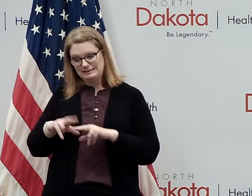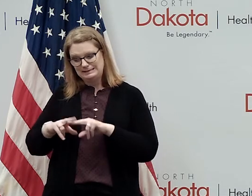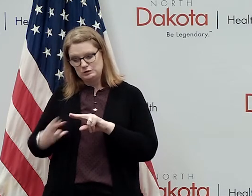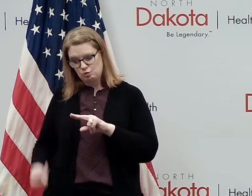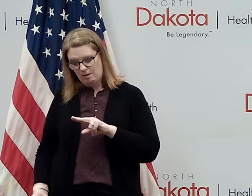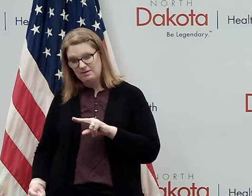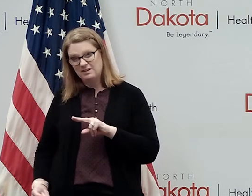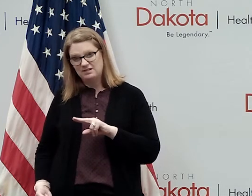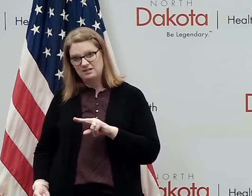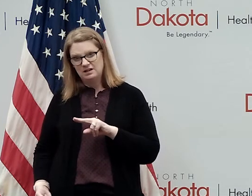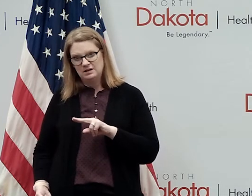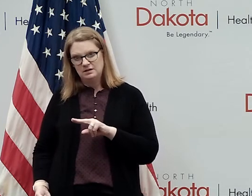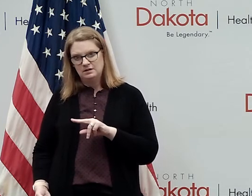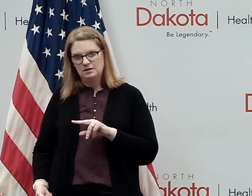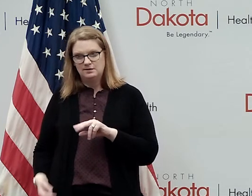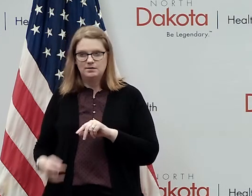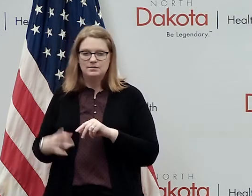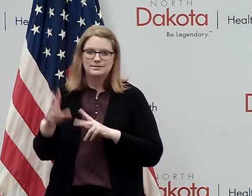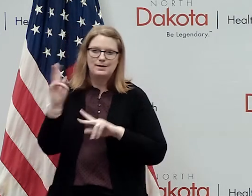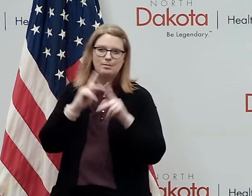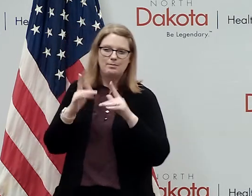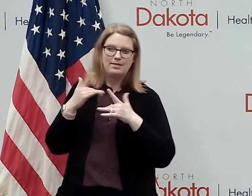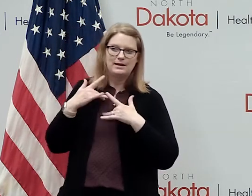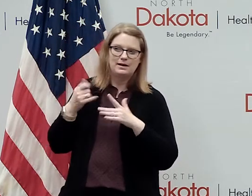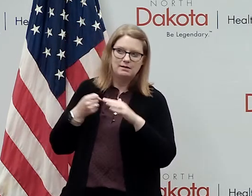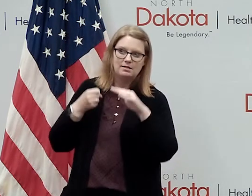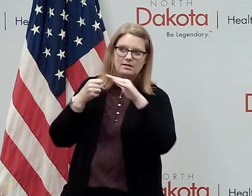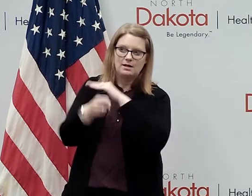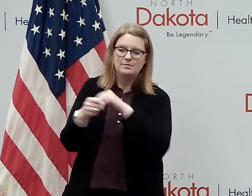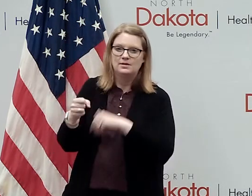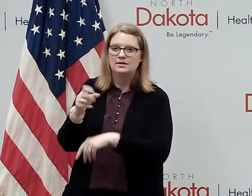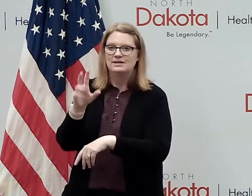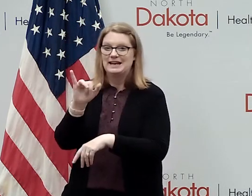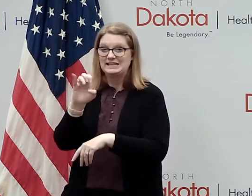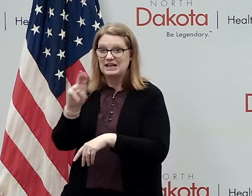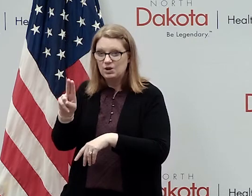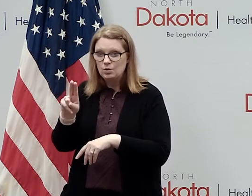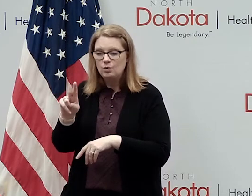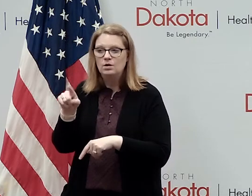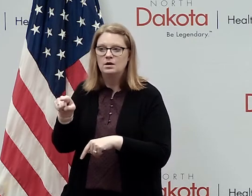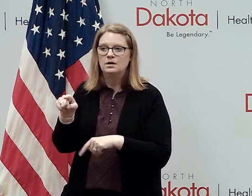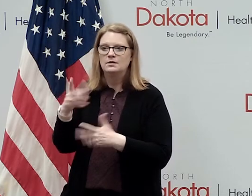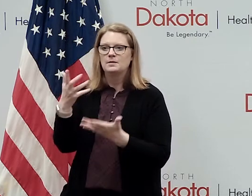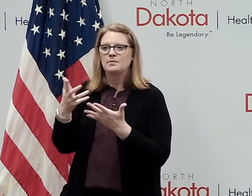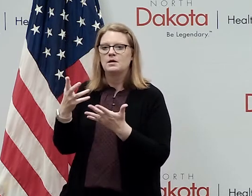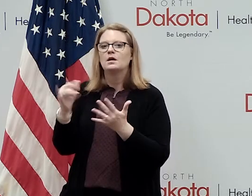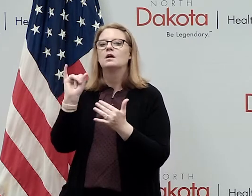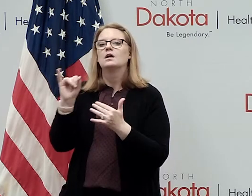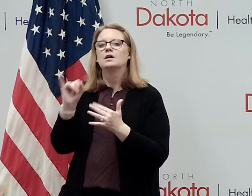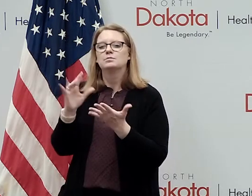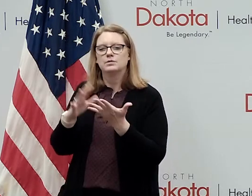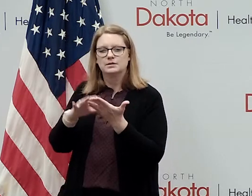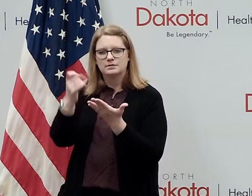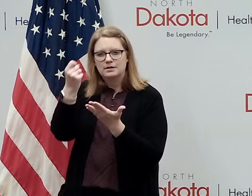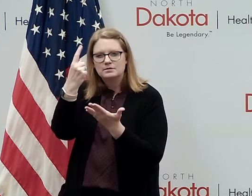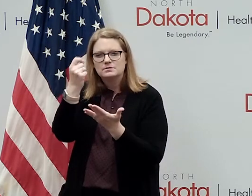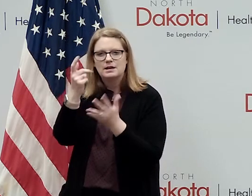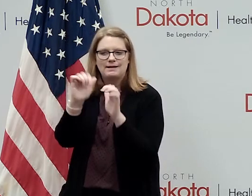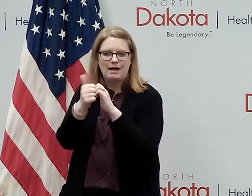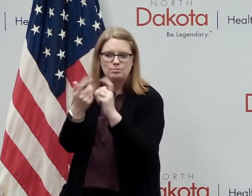up hospitalized and in intensive care, but it could be that we're actually building better knowledge and better skills